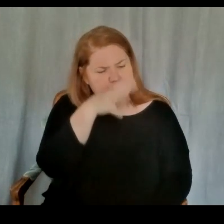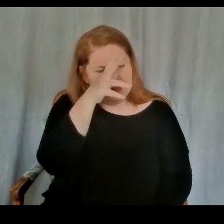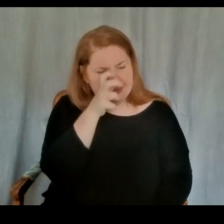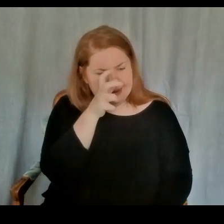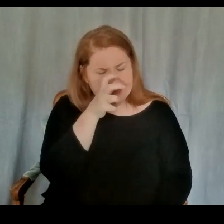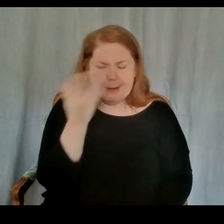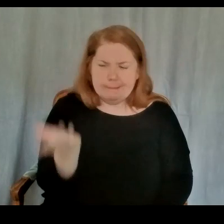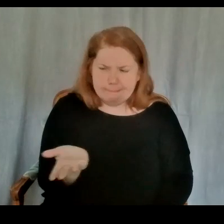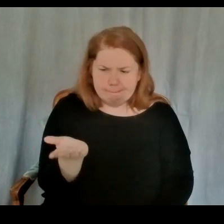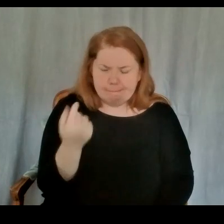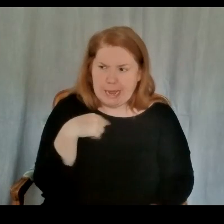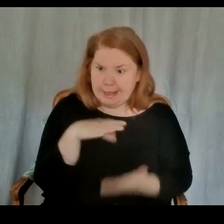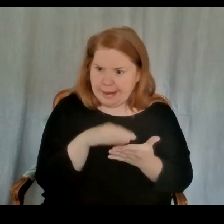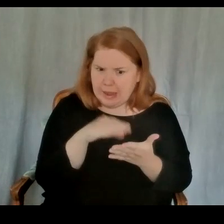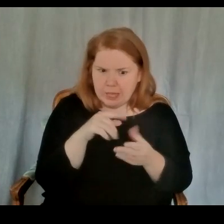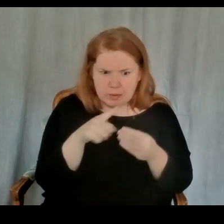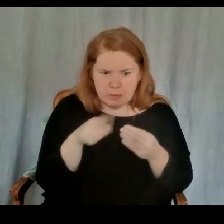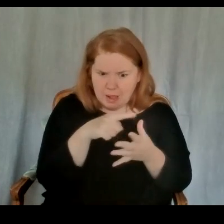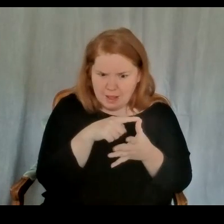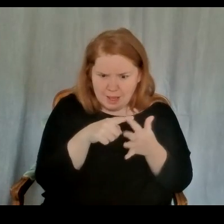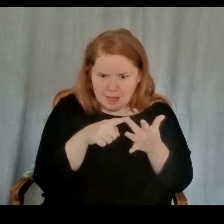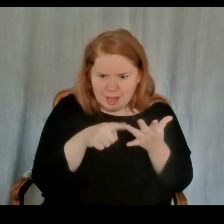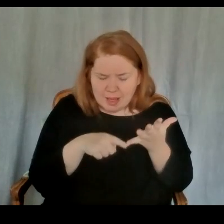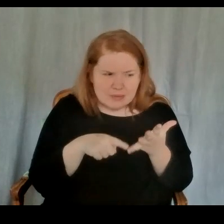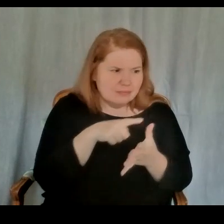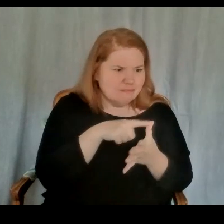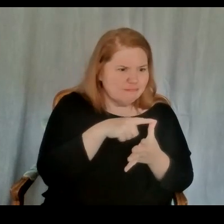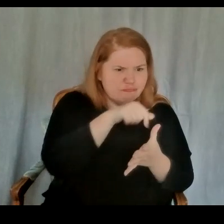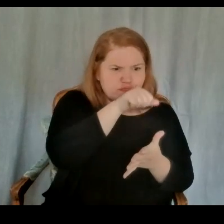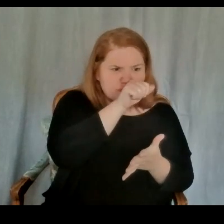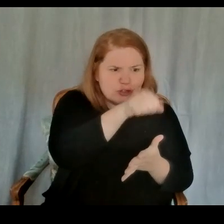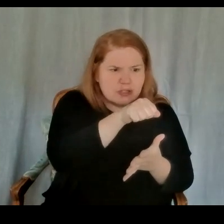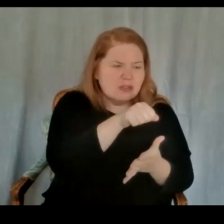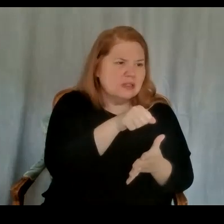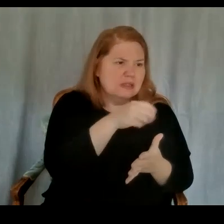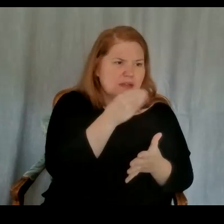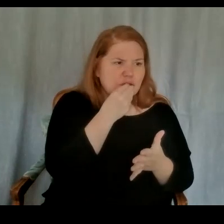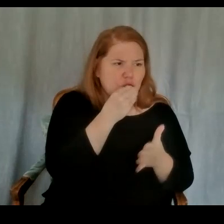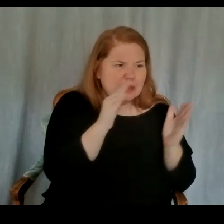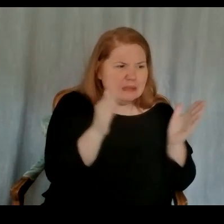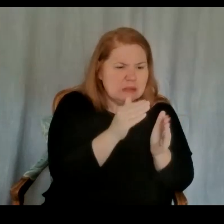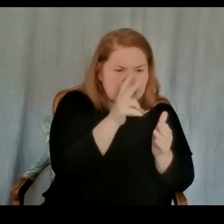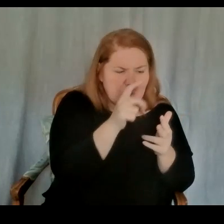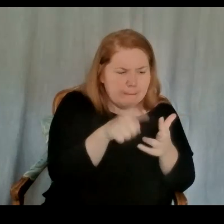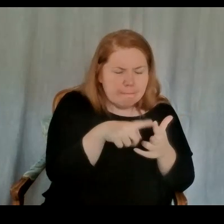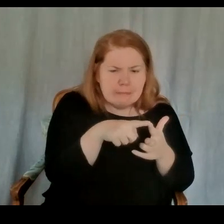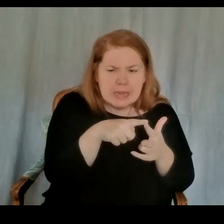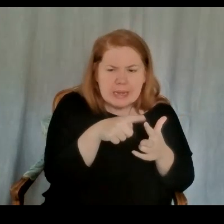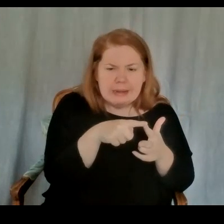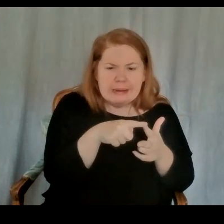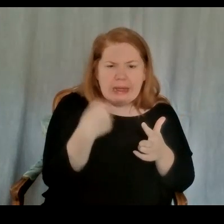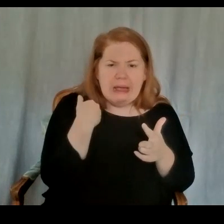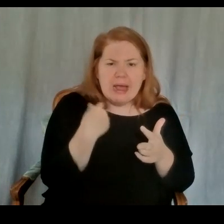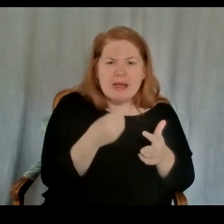ladybugs. I've learned that ladybugs' favorite food is aphids. I've learned that ladybugs have a hard wing